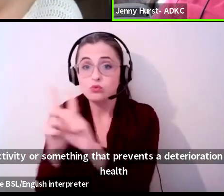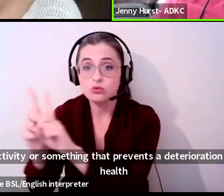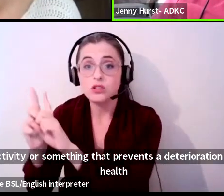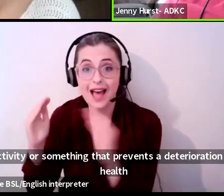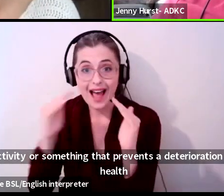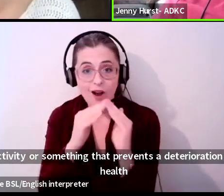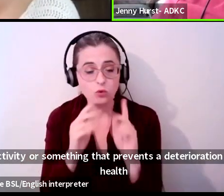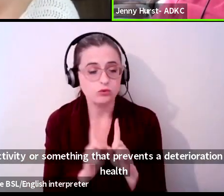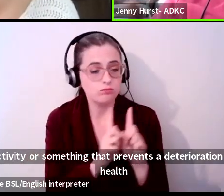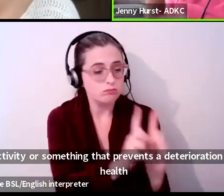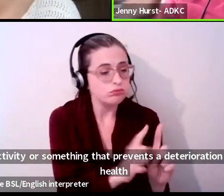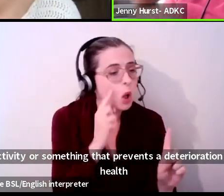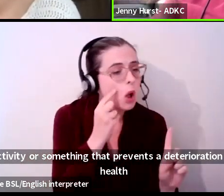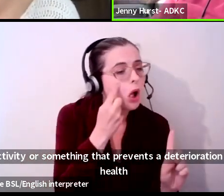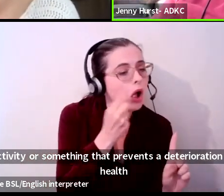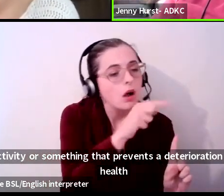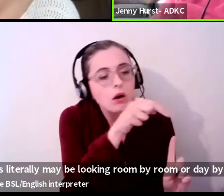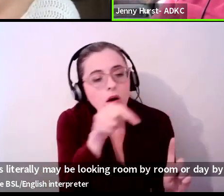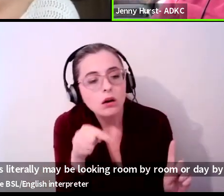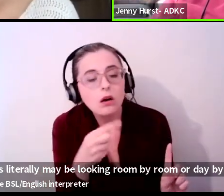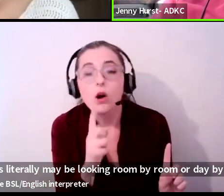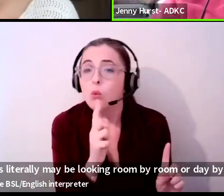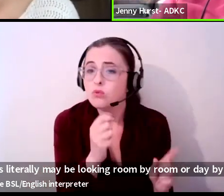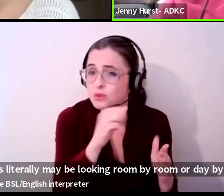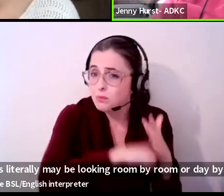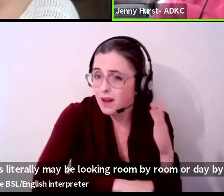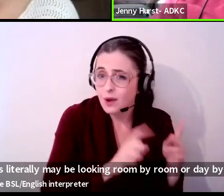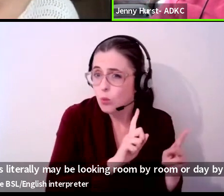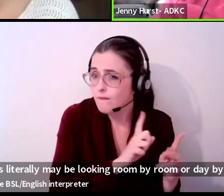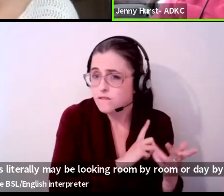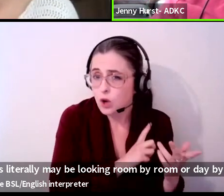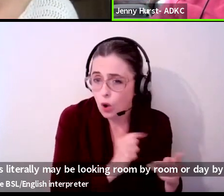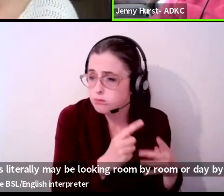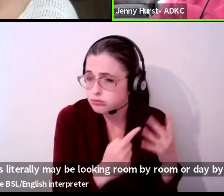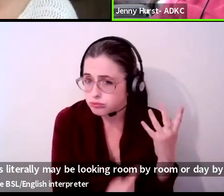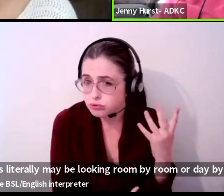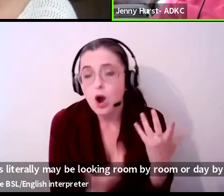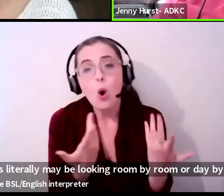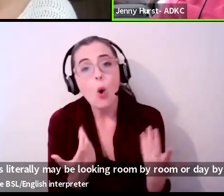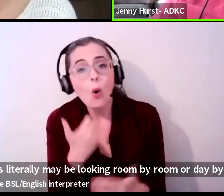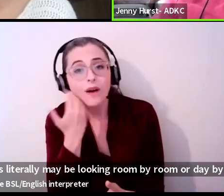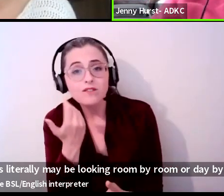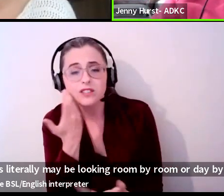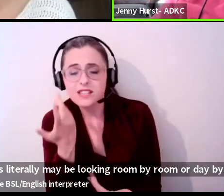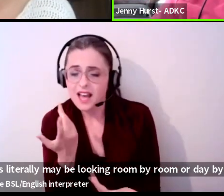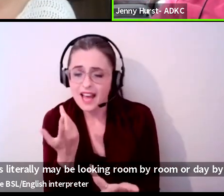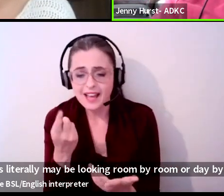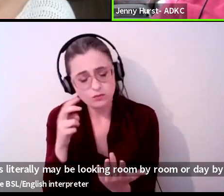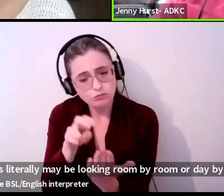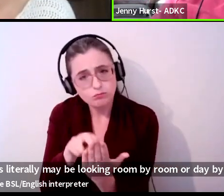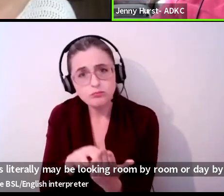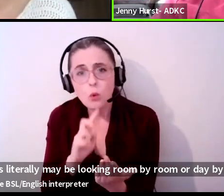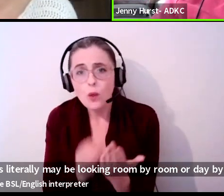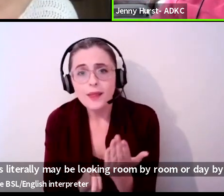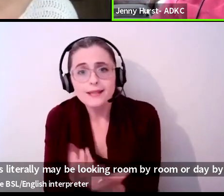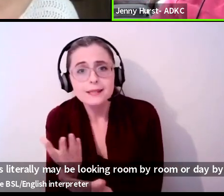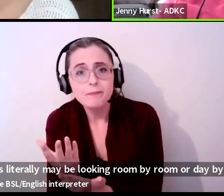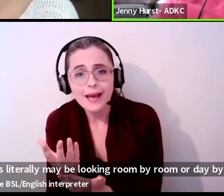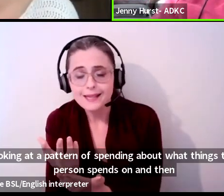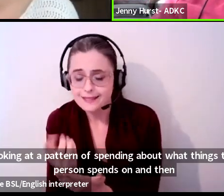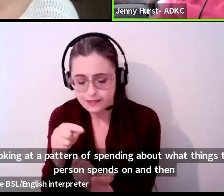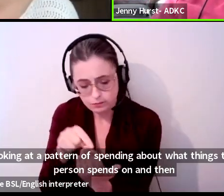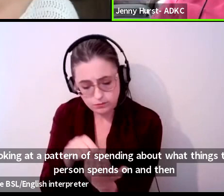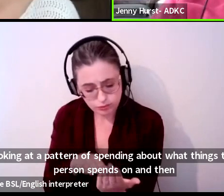day, looking at a pattern of spending about what things that person spends on, and then trying to link it. If there is a